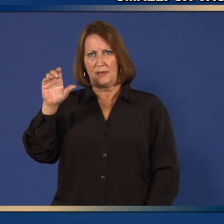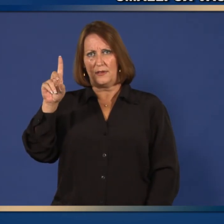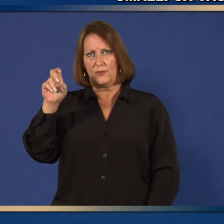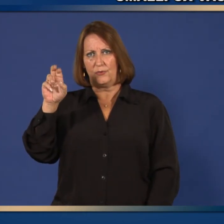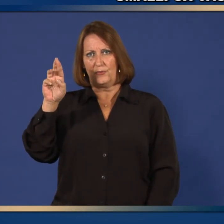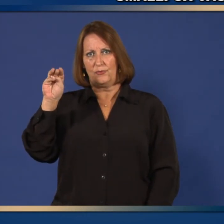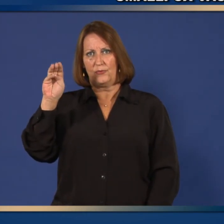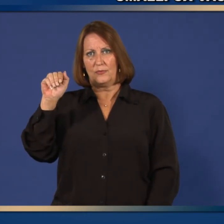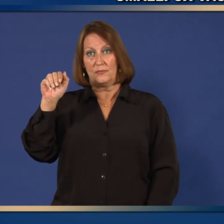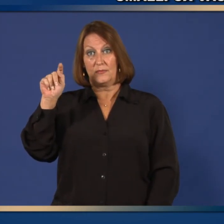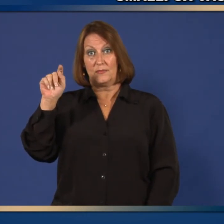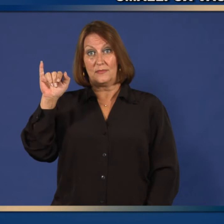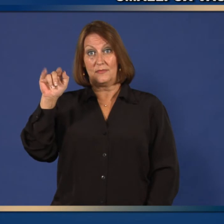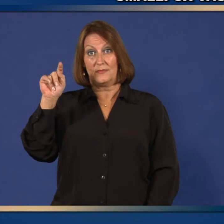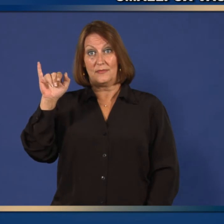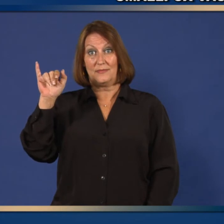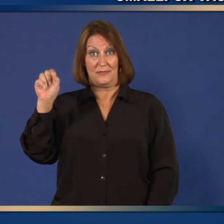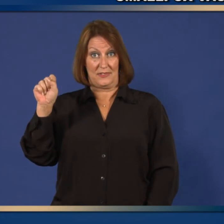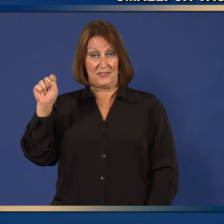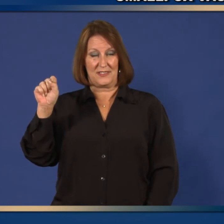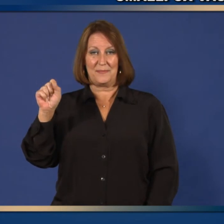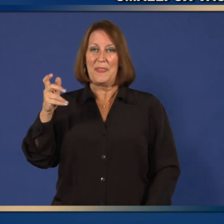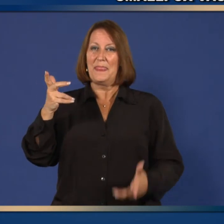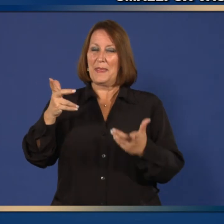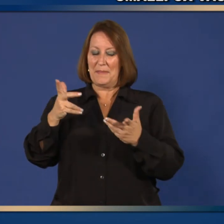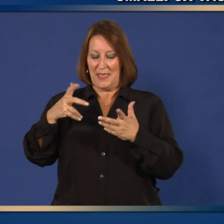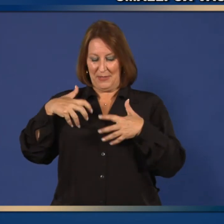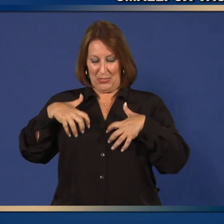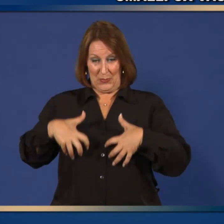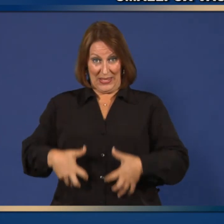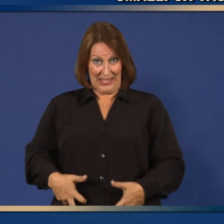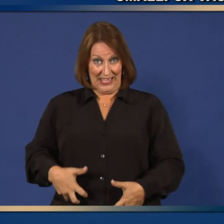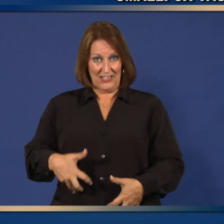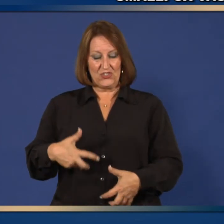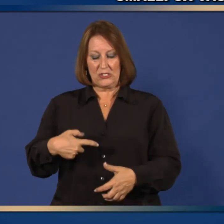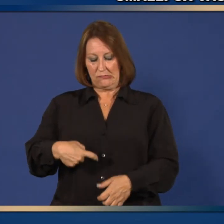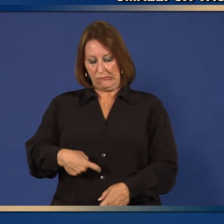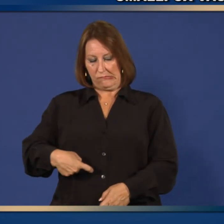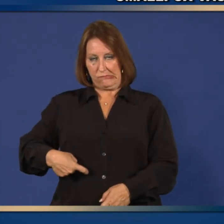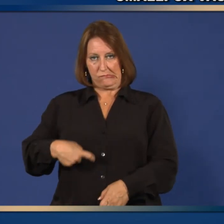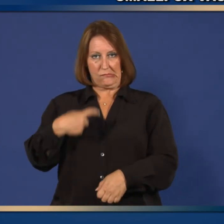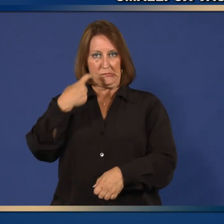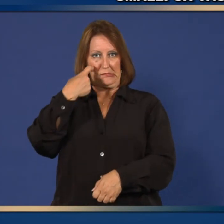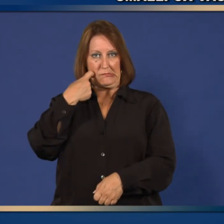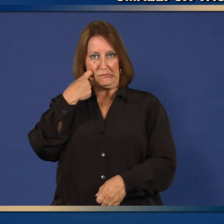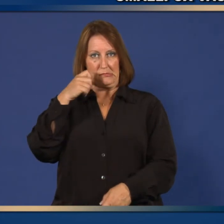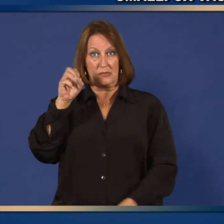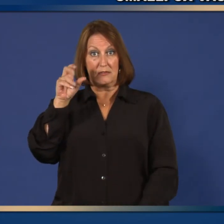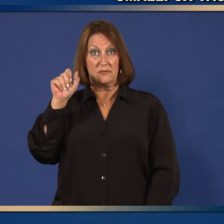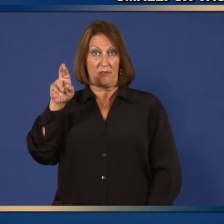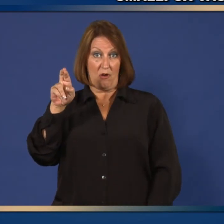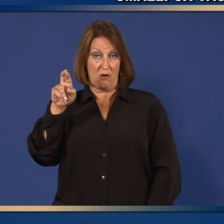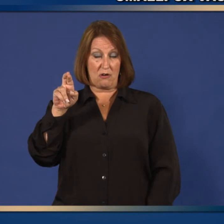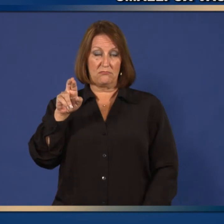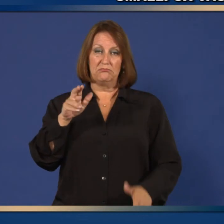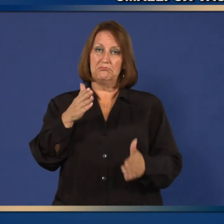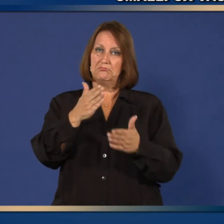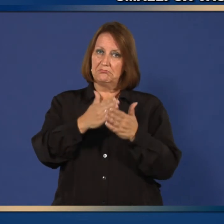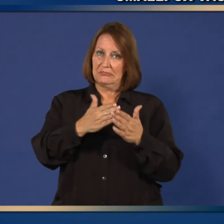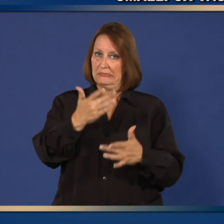Encephalitis, which is a severe brain swelling, which can lead to permanent brain damage or